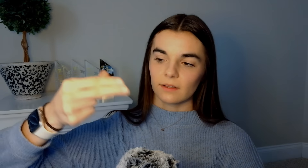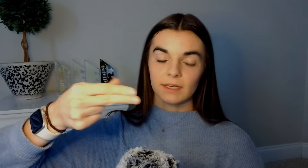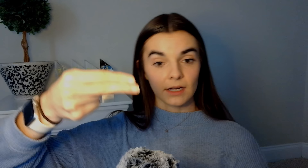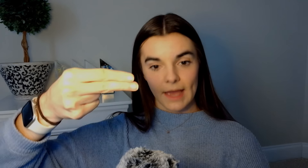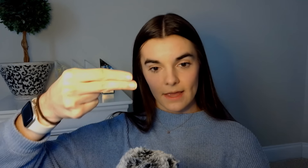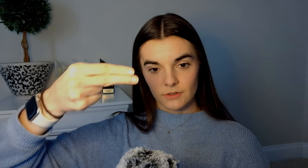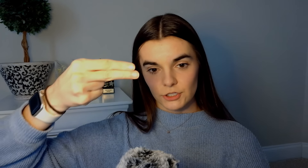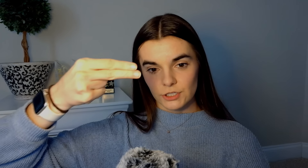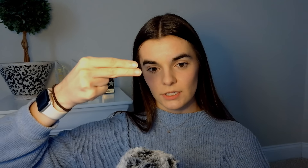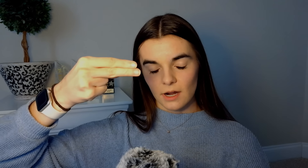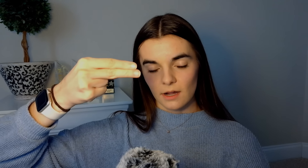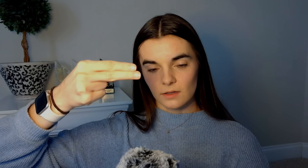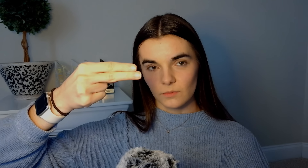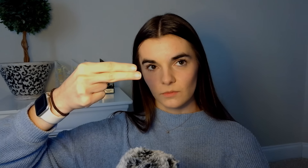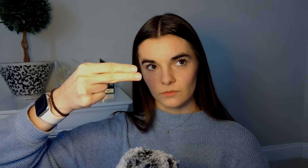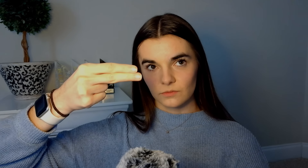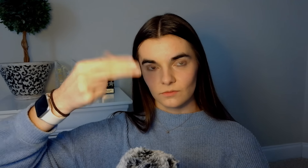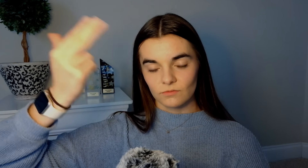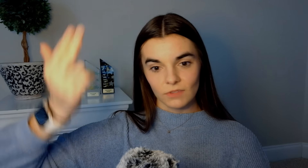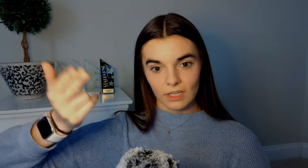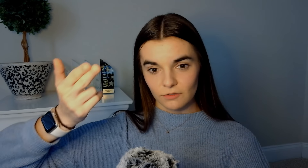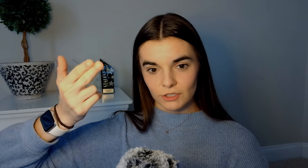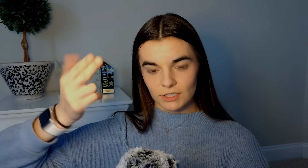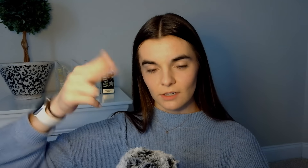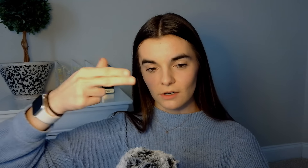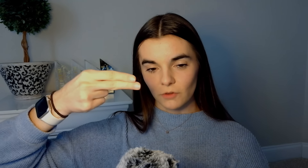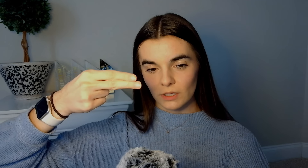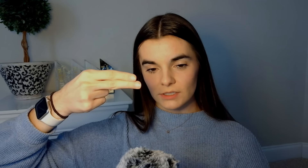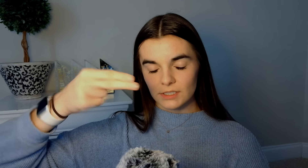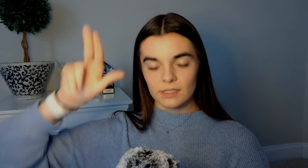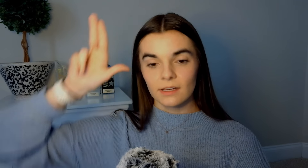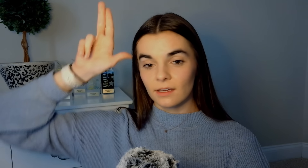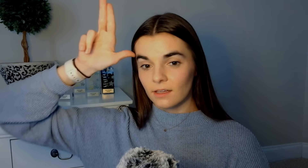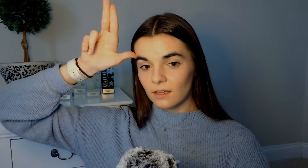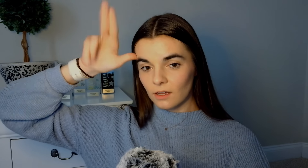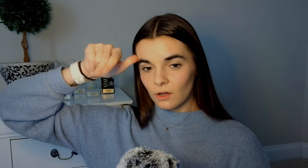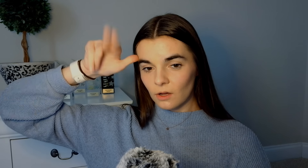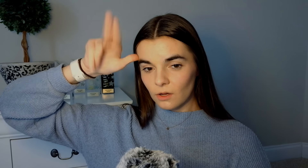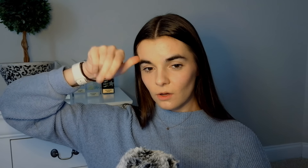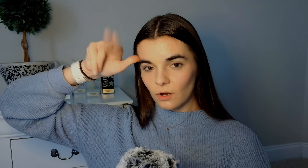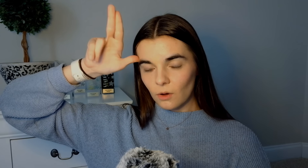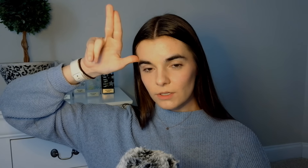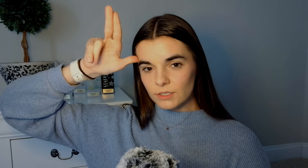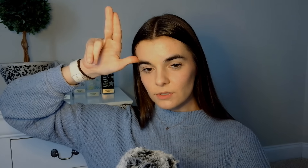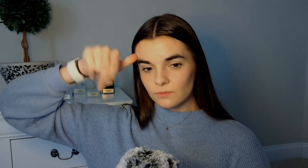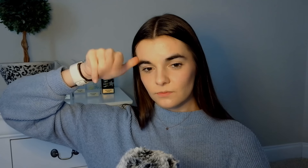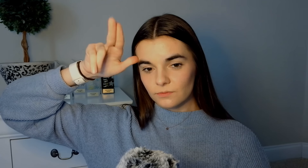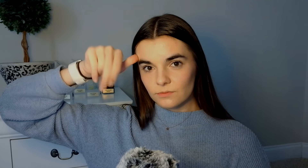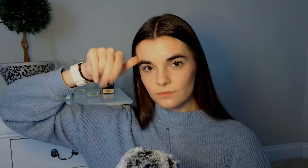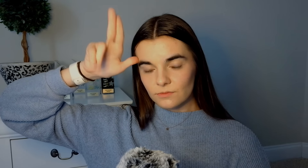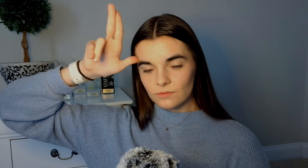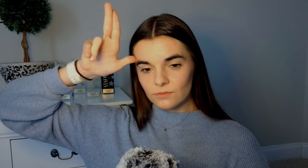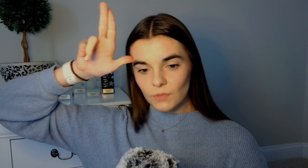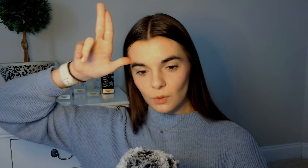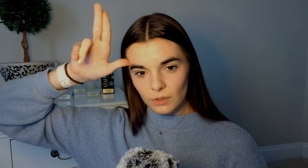like an H, like the first letter of horse. Horse. Horse.